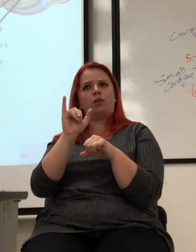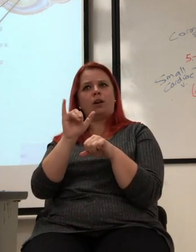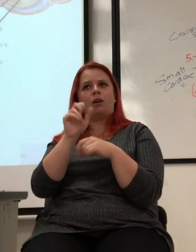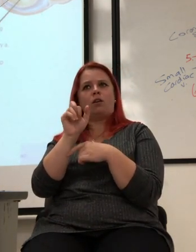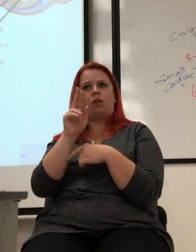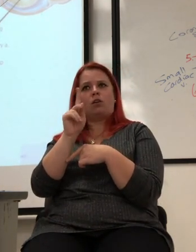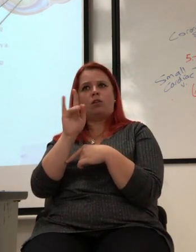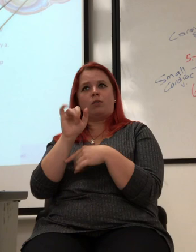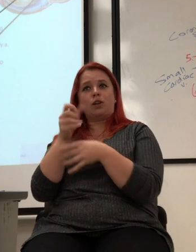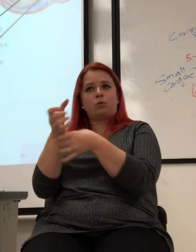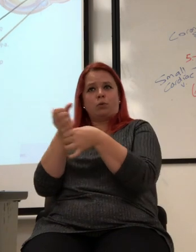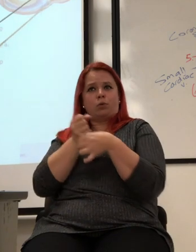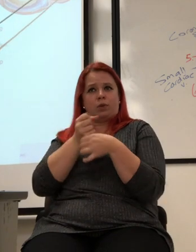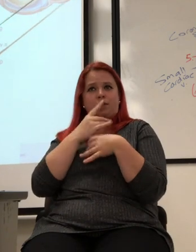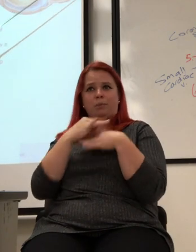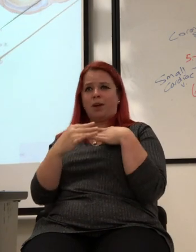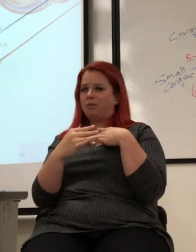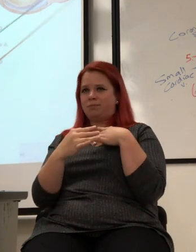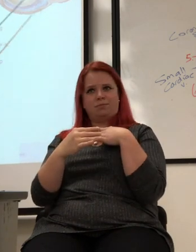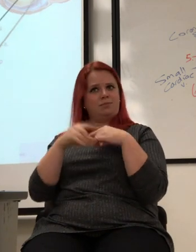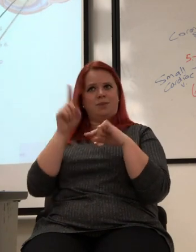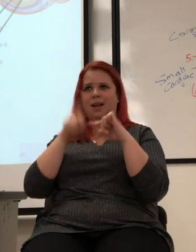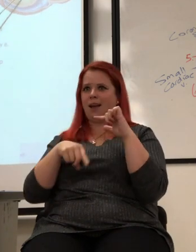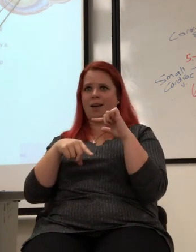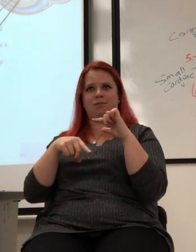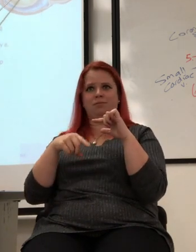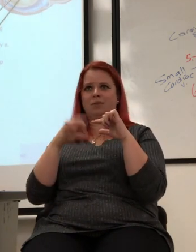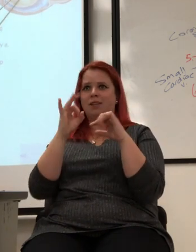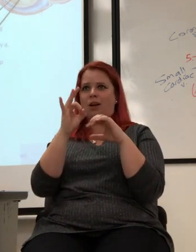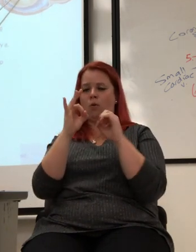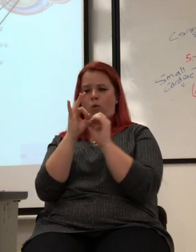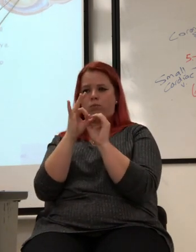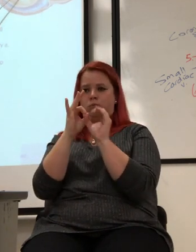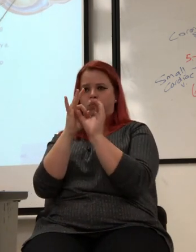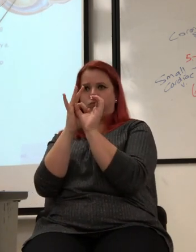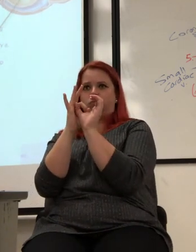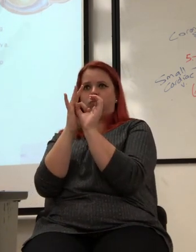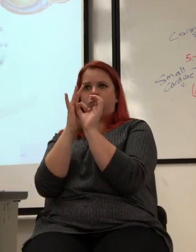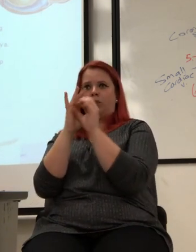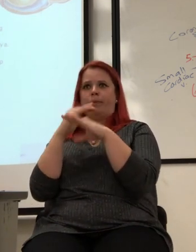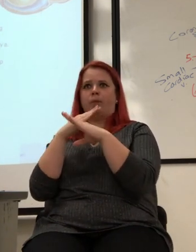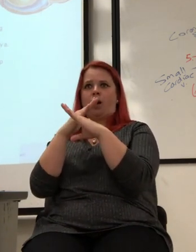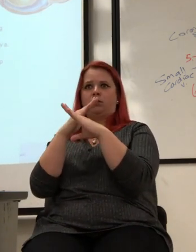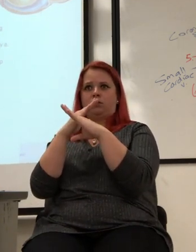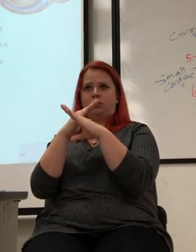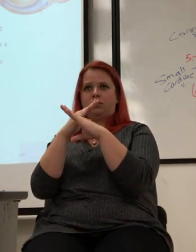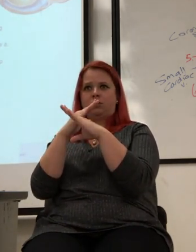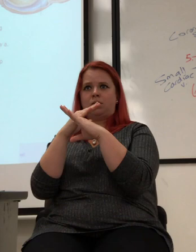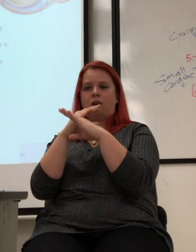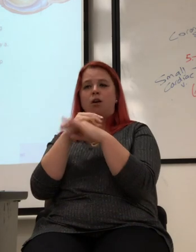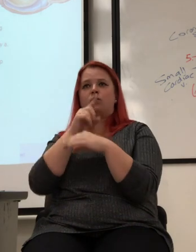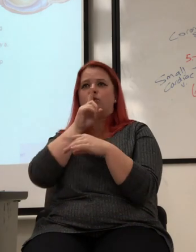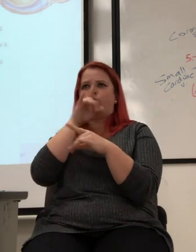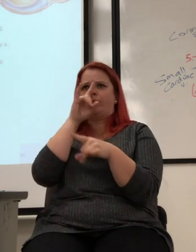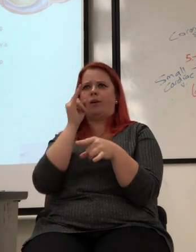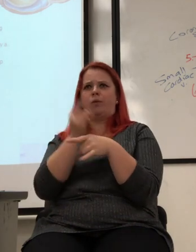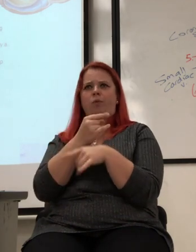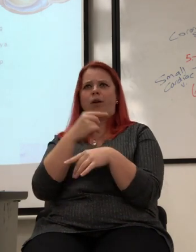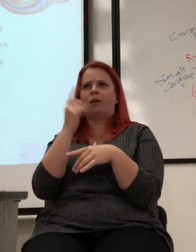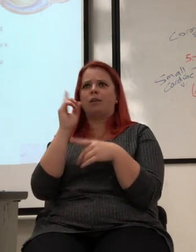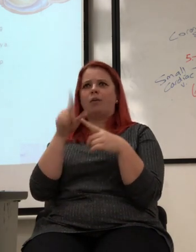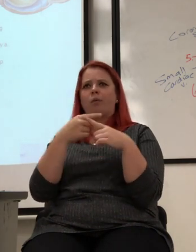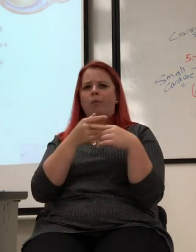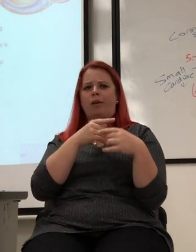blood? No. No. It's blocked by the valve. Okay, so the ironic thing is, when the heart is